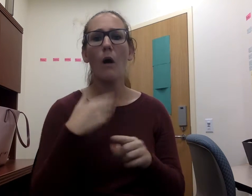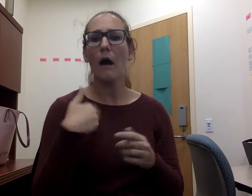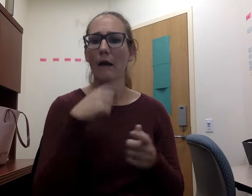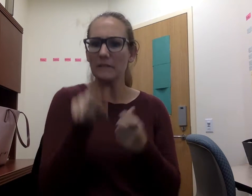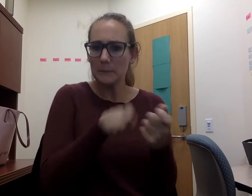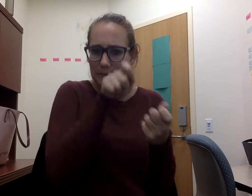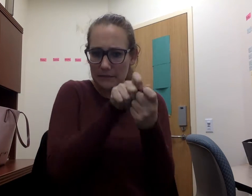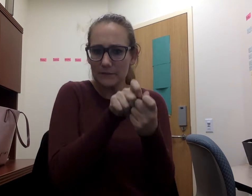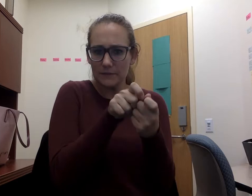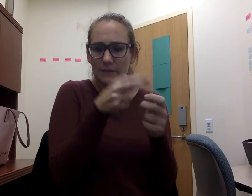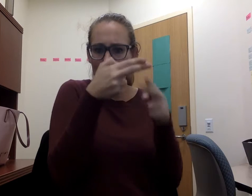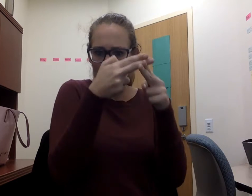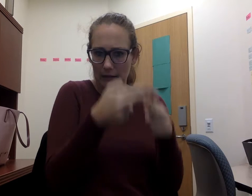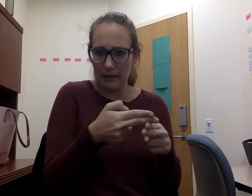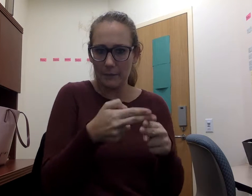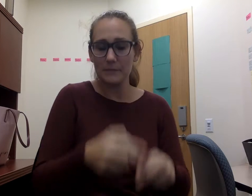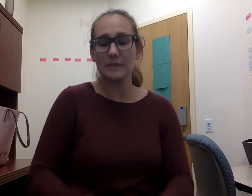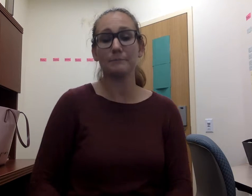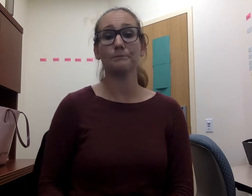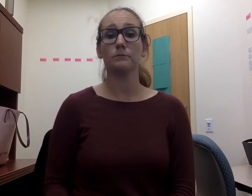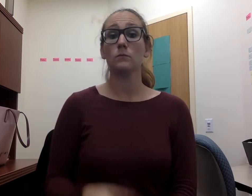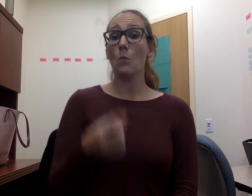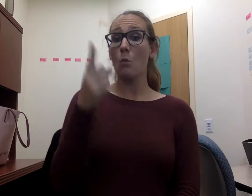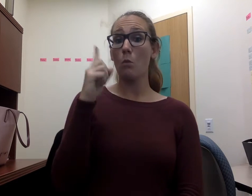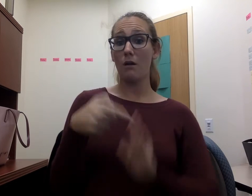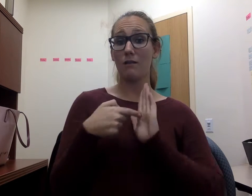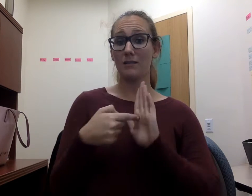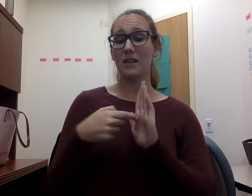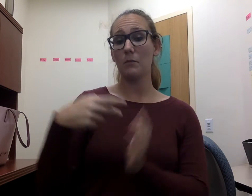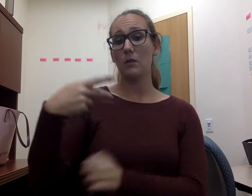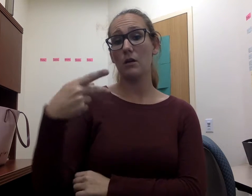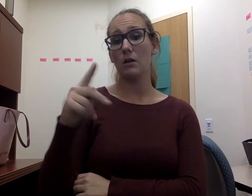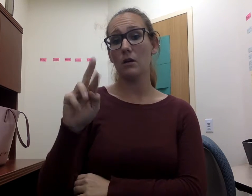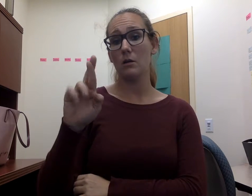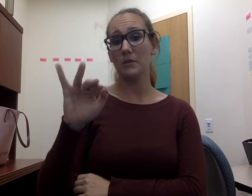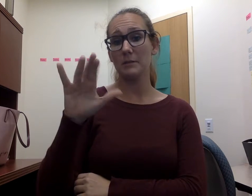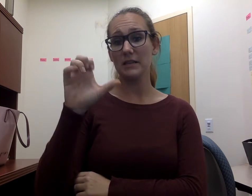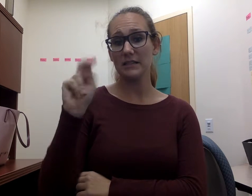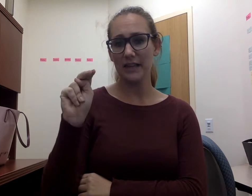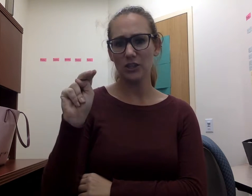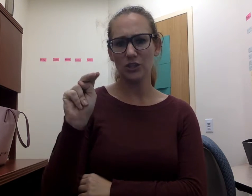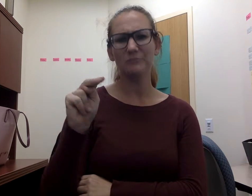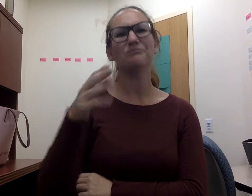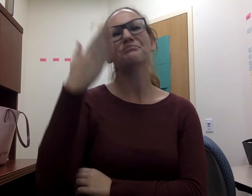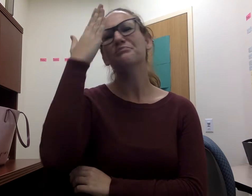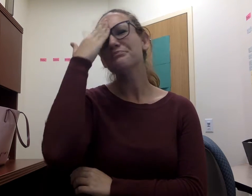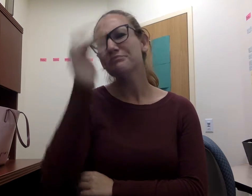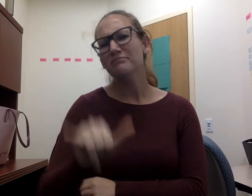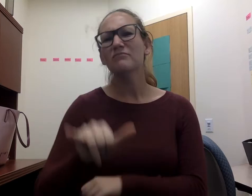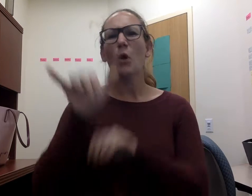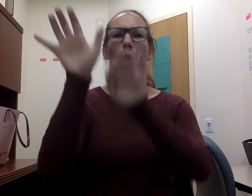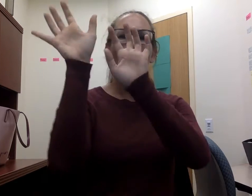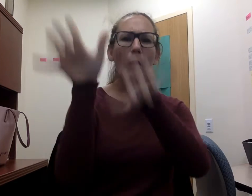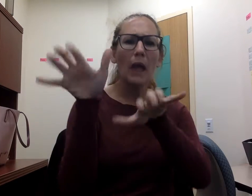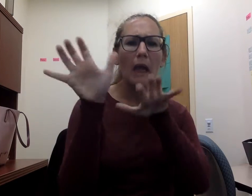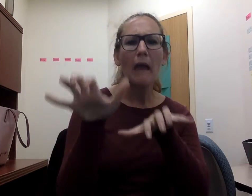the Earth. You can have precipitation in many forms: rain, snow, hail. Rain is falling water in liquid